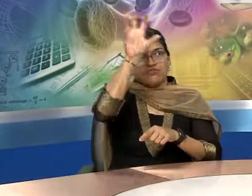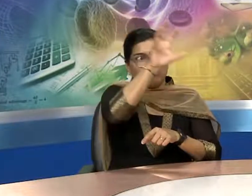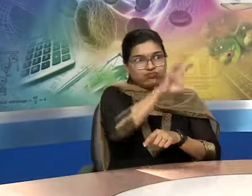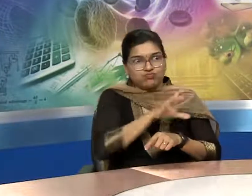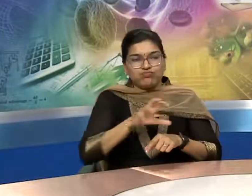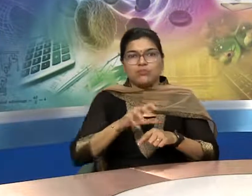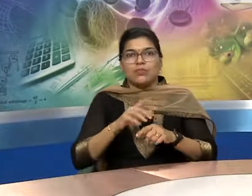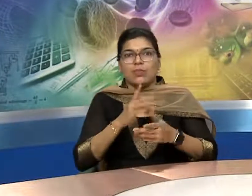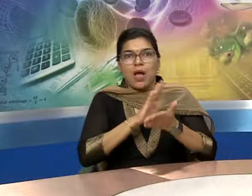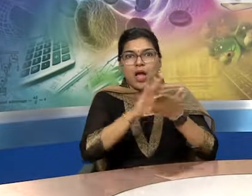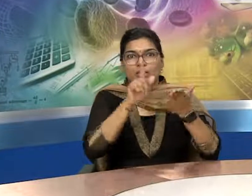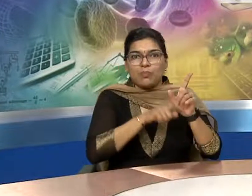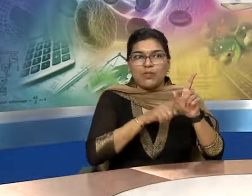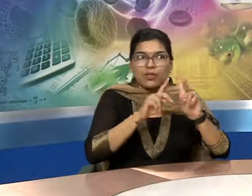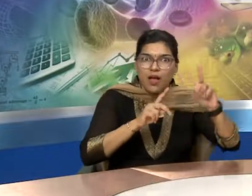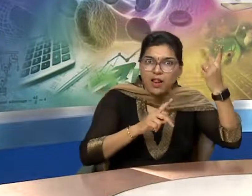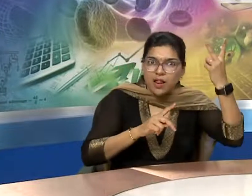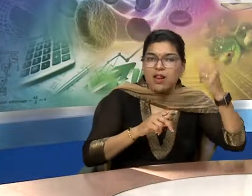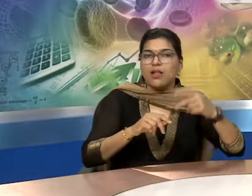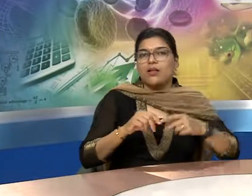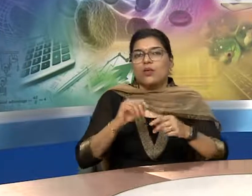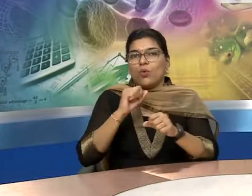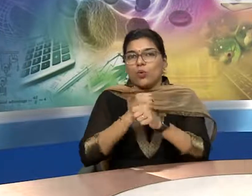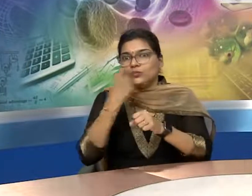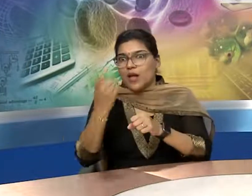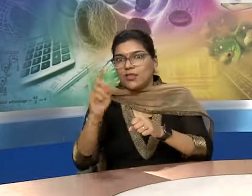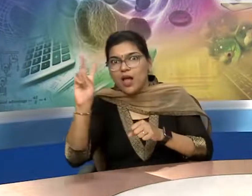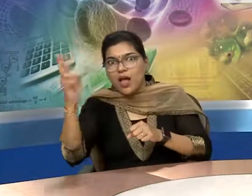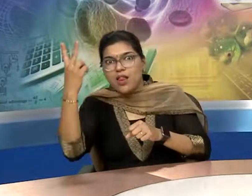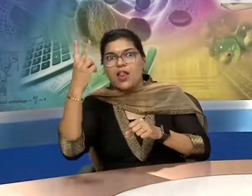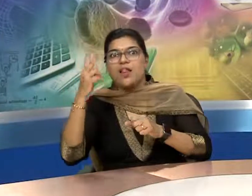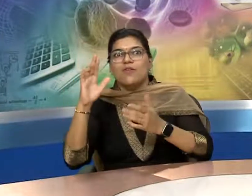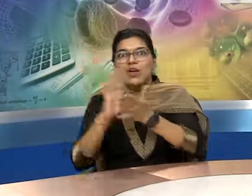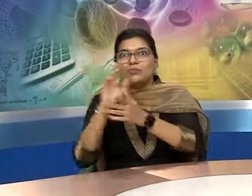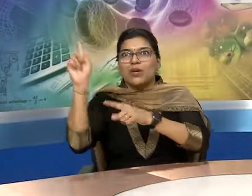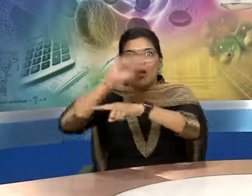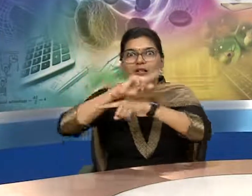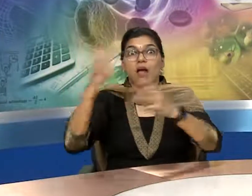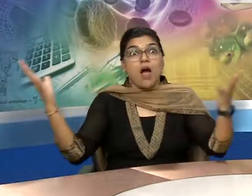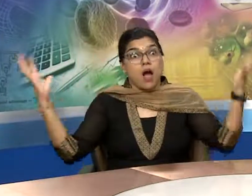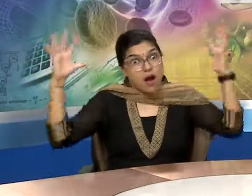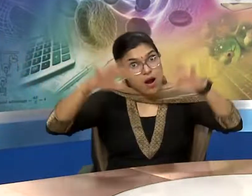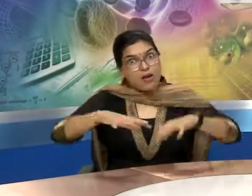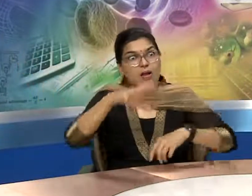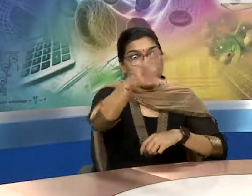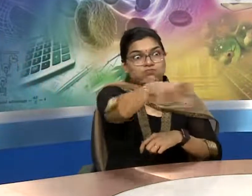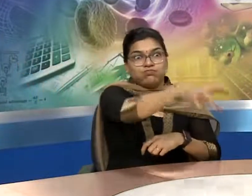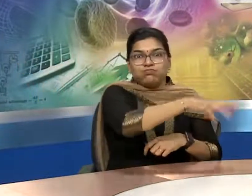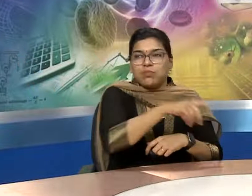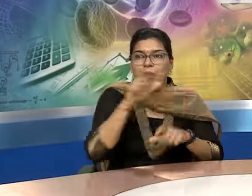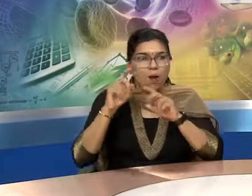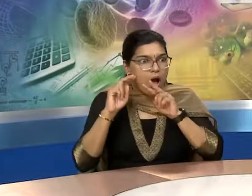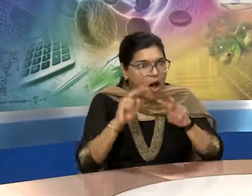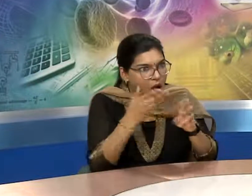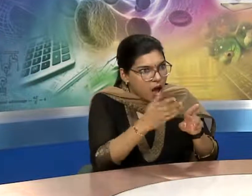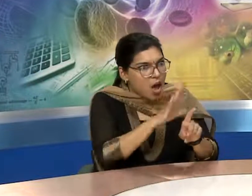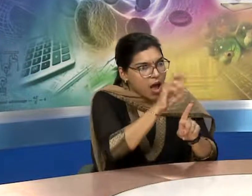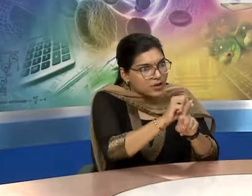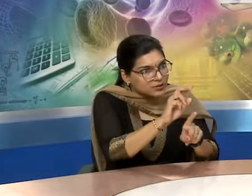on any festival. Like in India, we have different culture. For example, in Hyderabad, we have different culture. In Delhi,